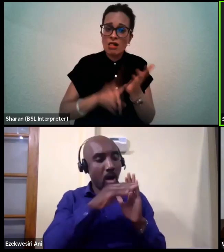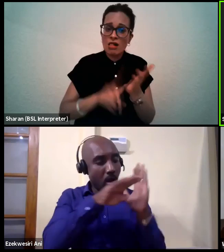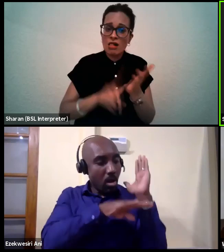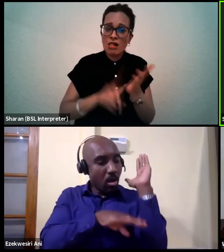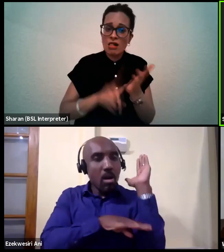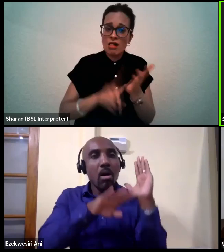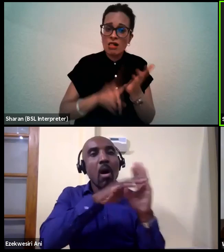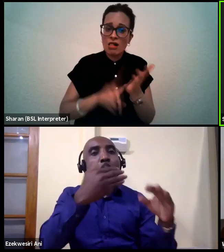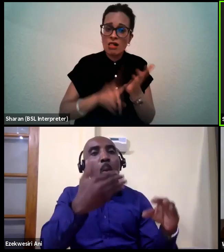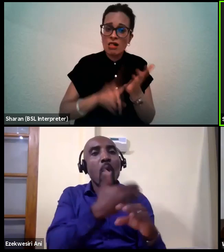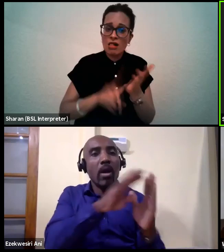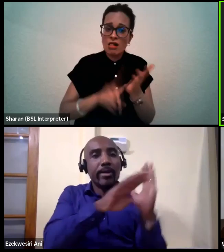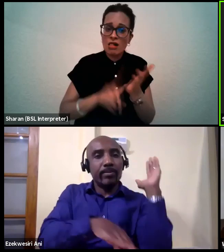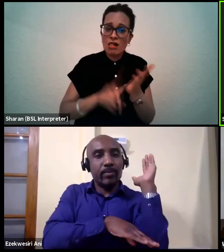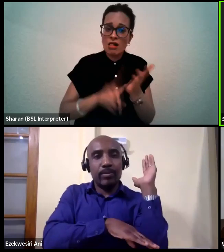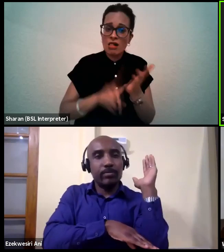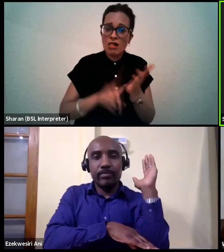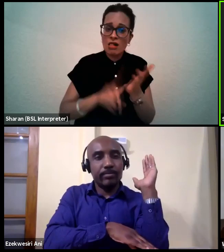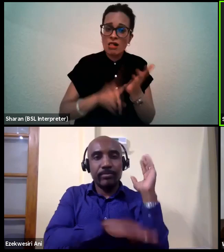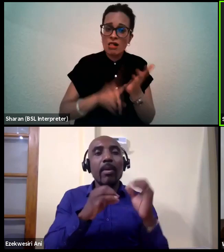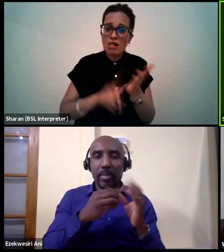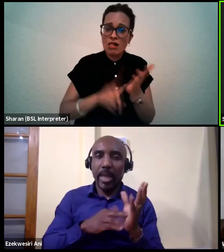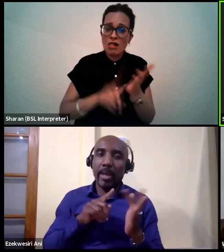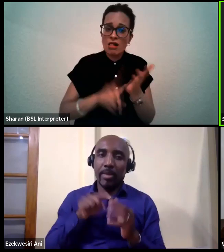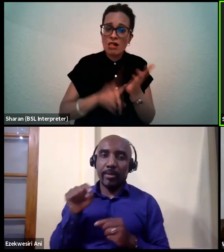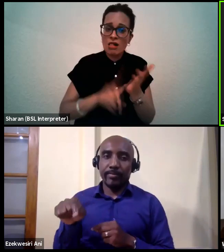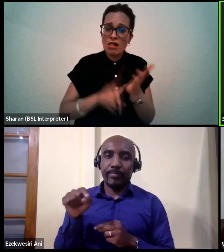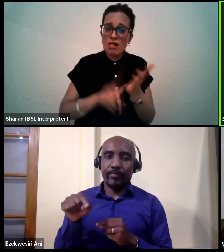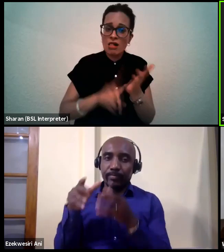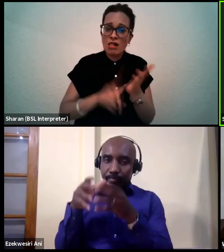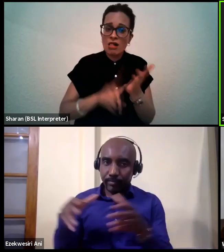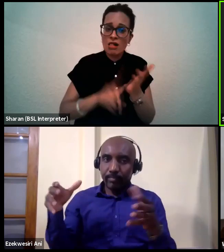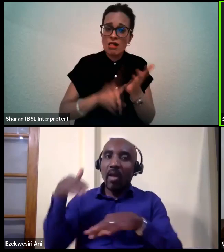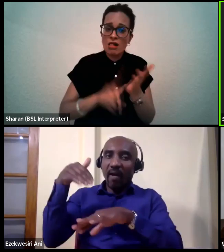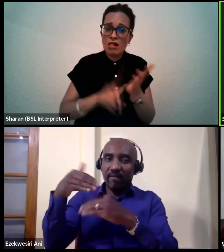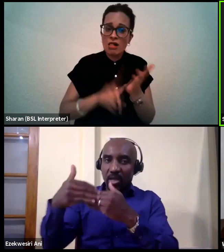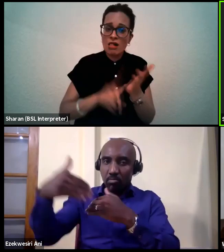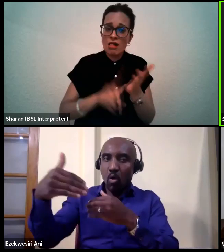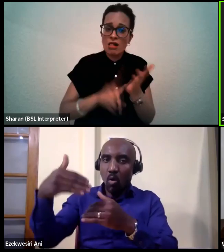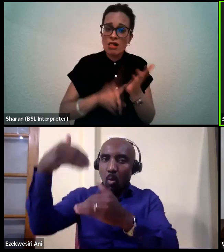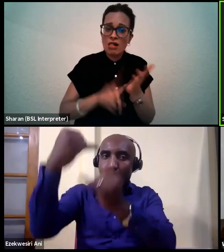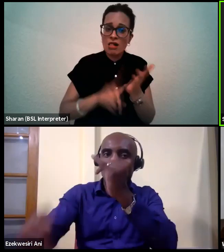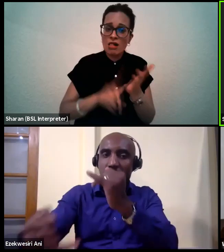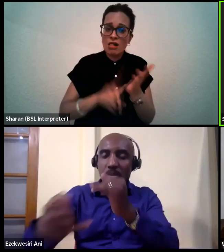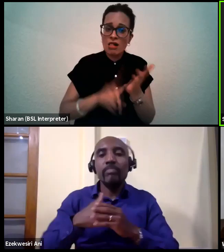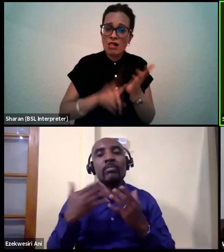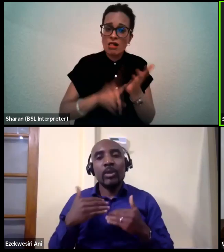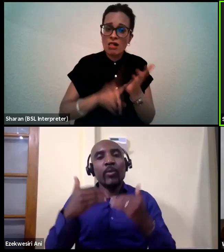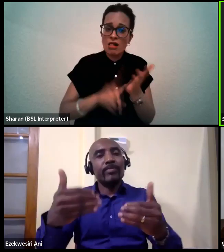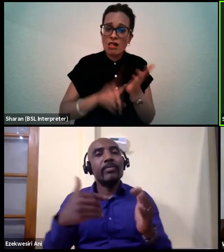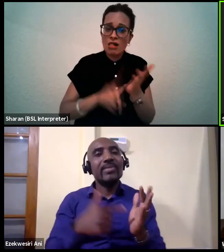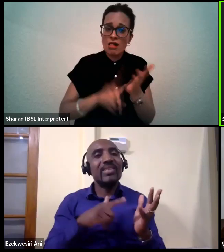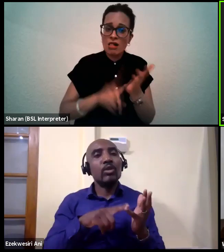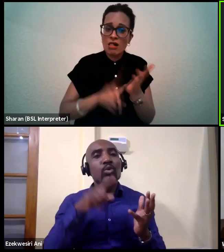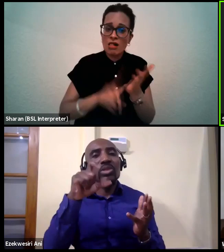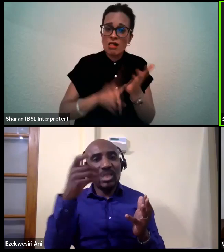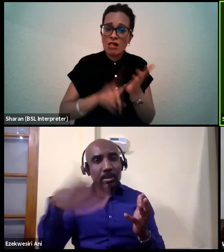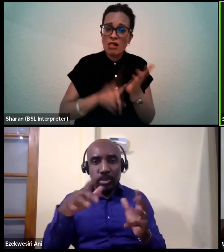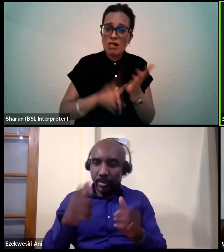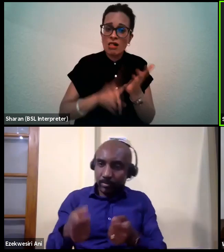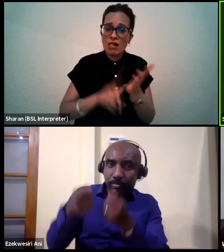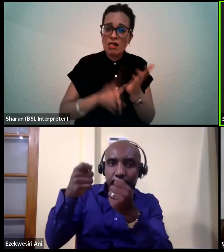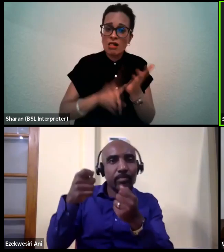that does mean disproportionately BAME communities. So moving on, the TUC has rightly highlighted that it is against the